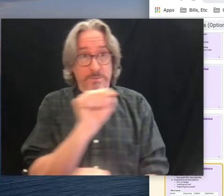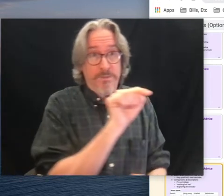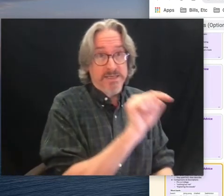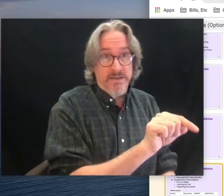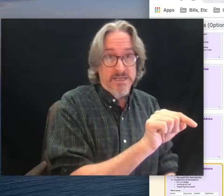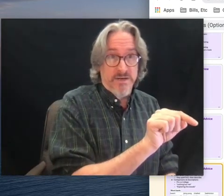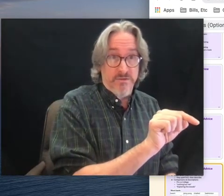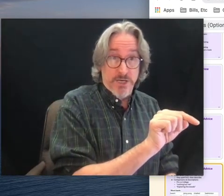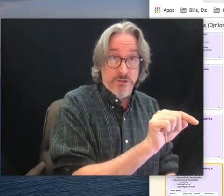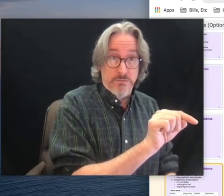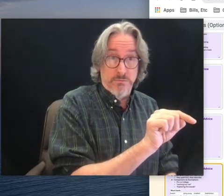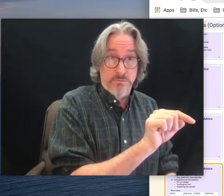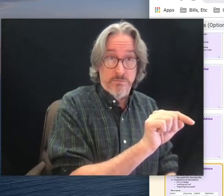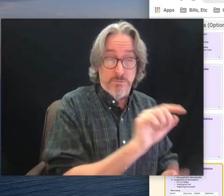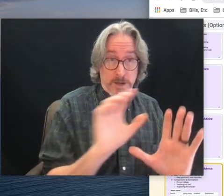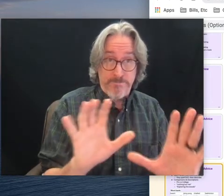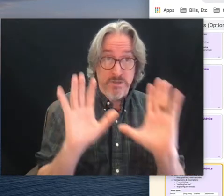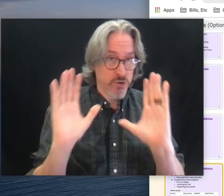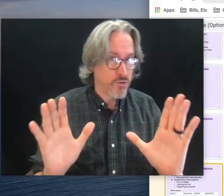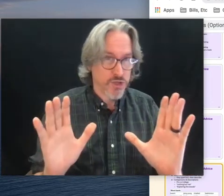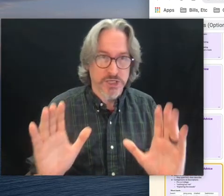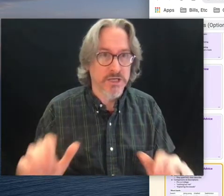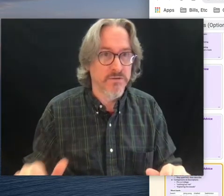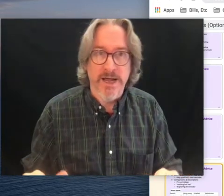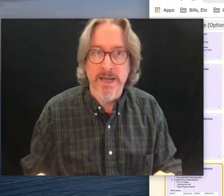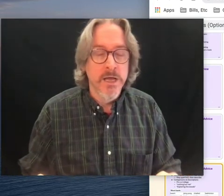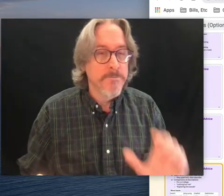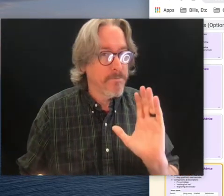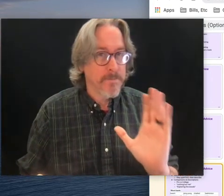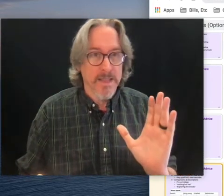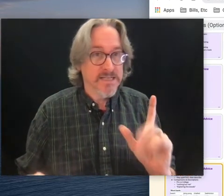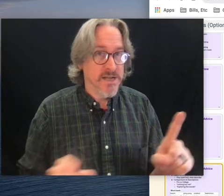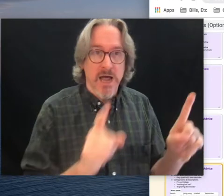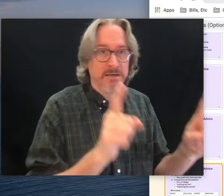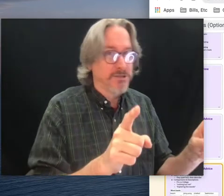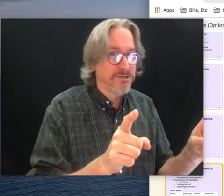false based on this information? Okay. So just to clarify,